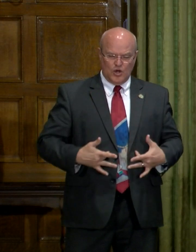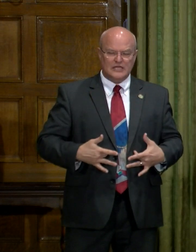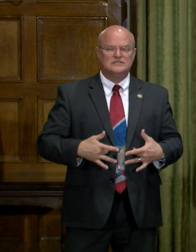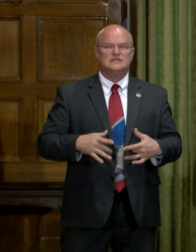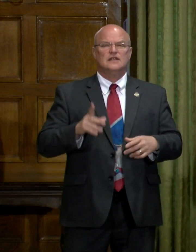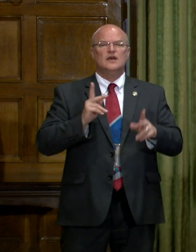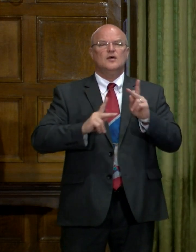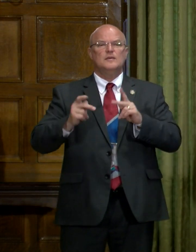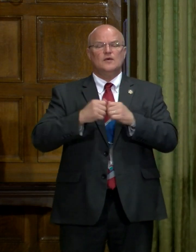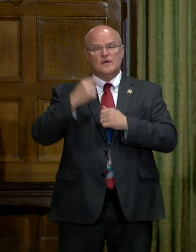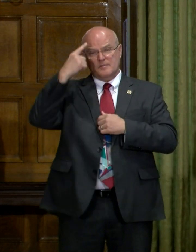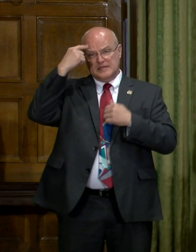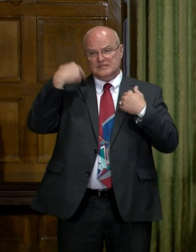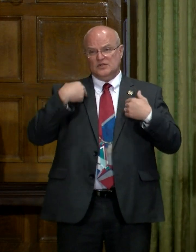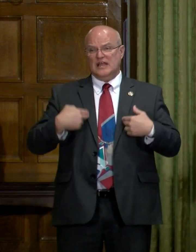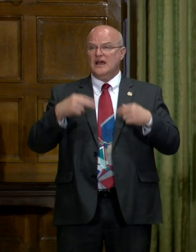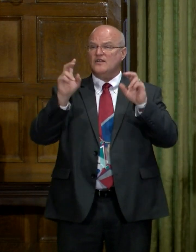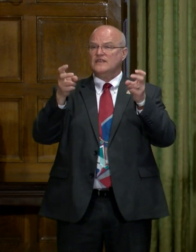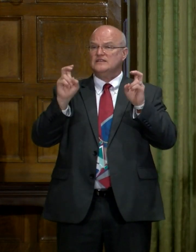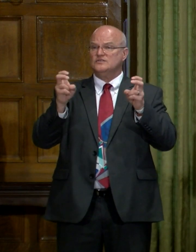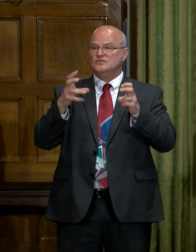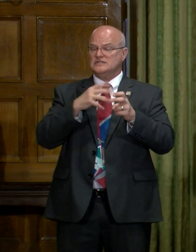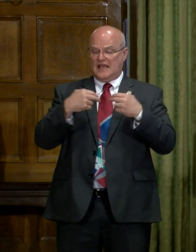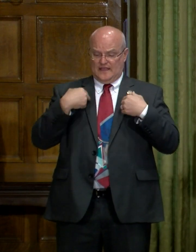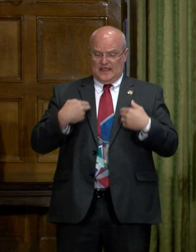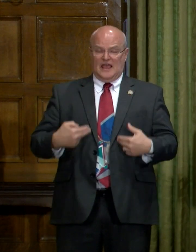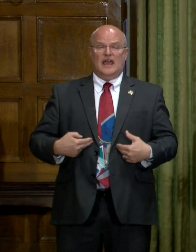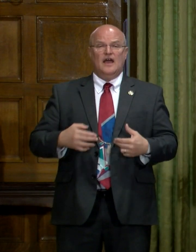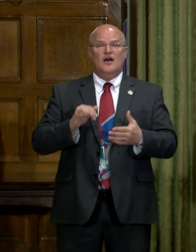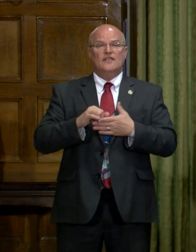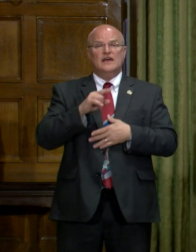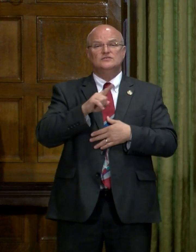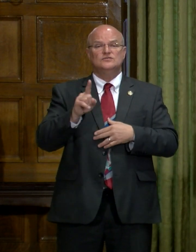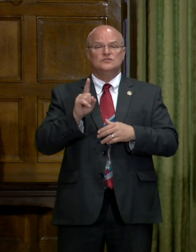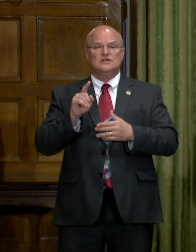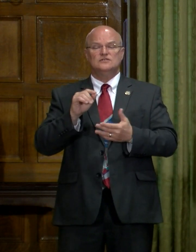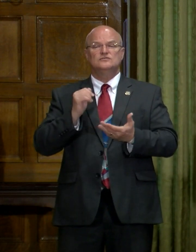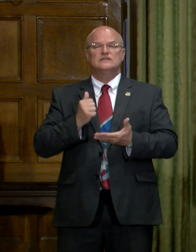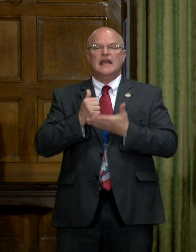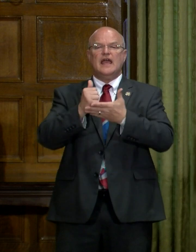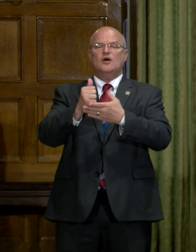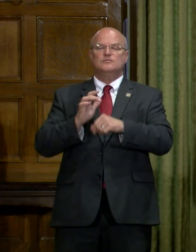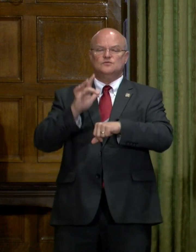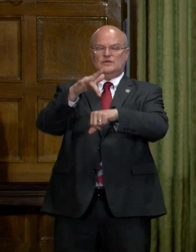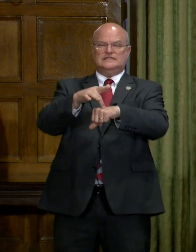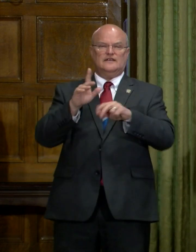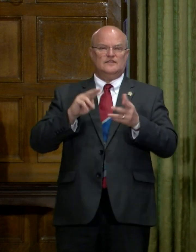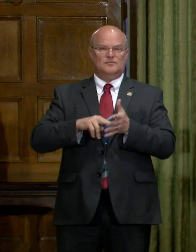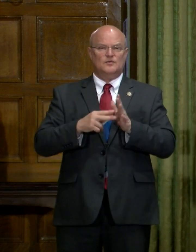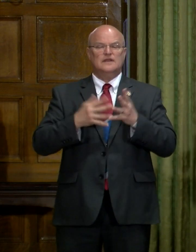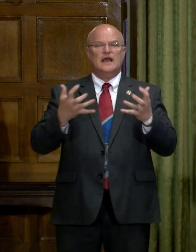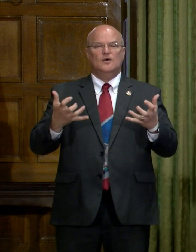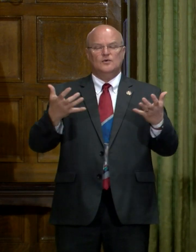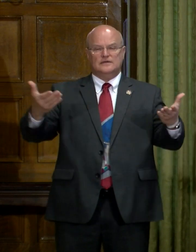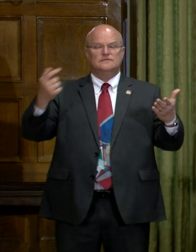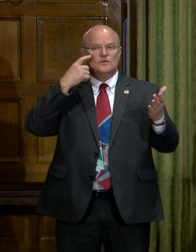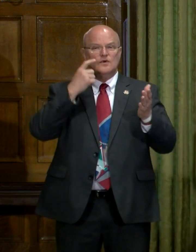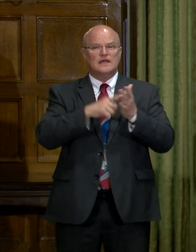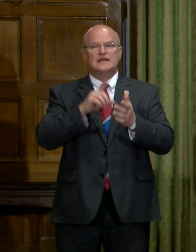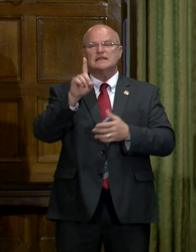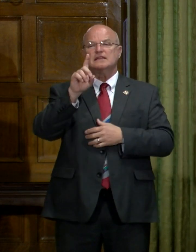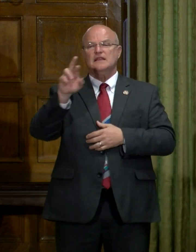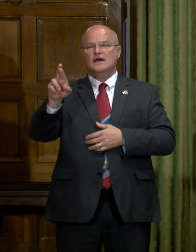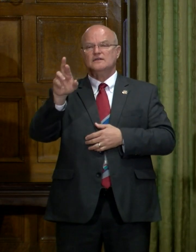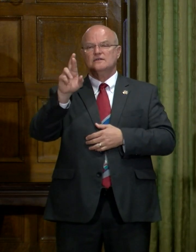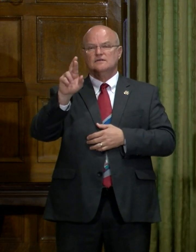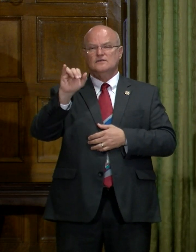be concerned about mental health issues and the help that you can reach out to for that purpose. And with that, I'd like to recognize Dr.